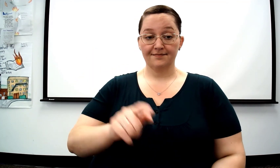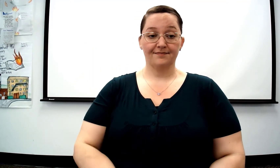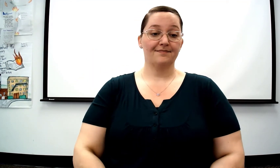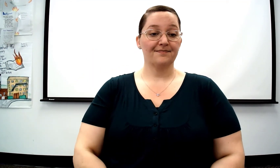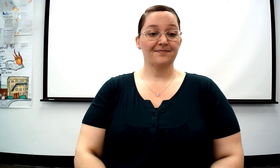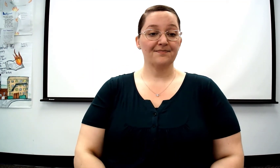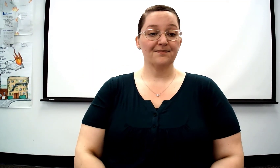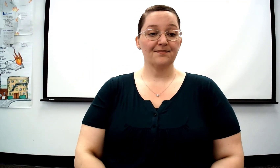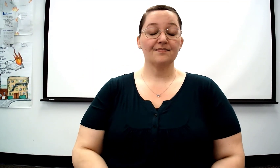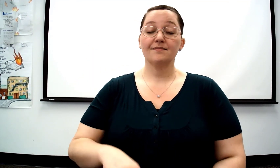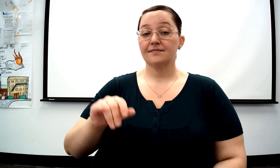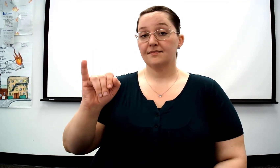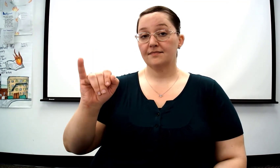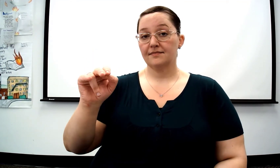Number 21.